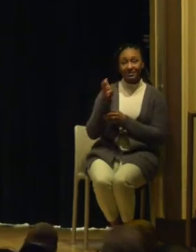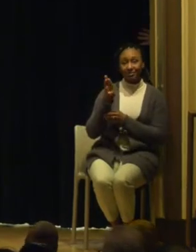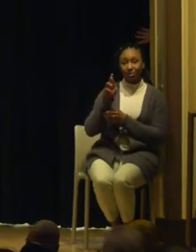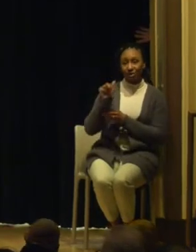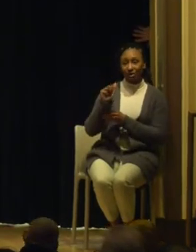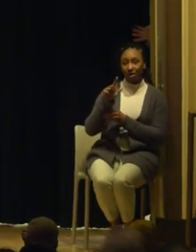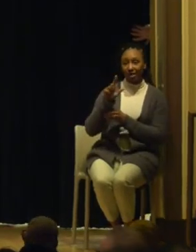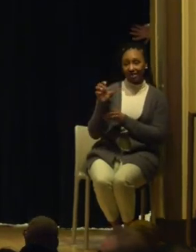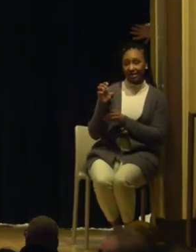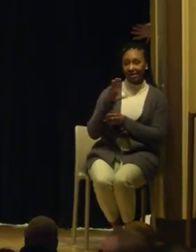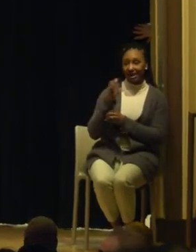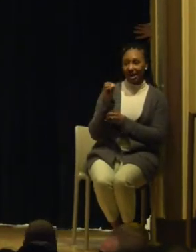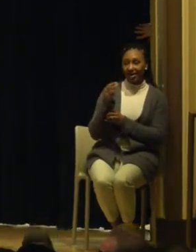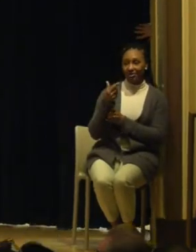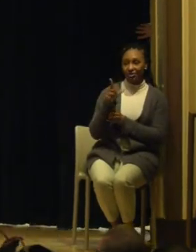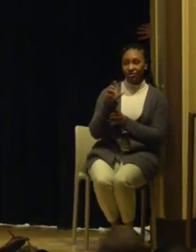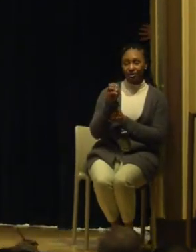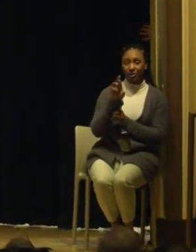Edim. Thank you.